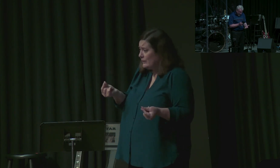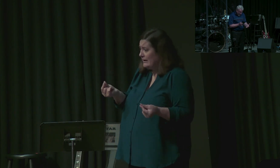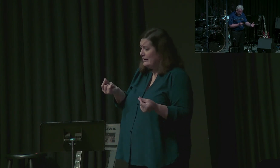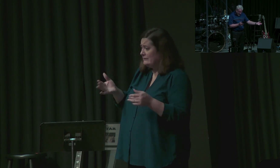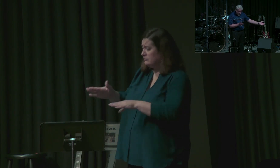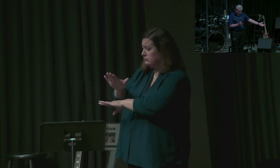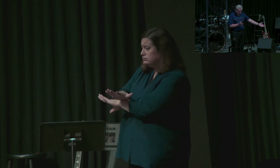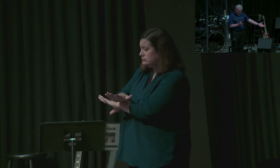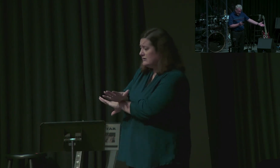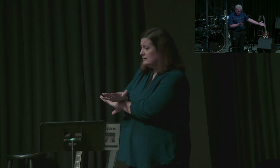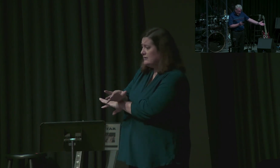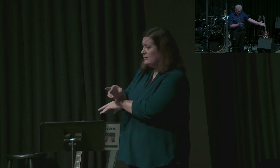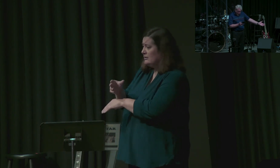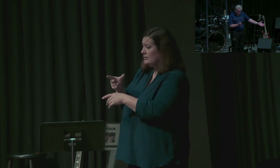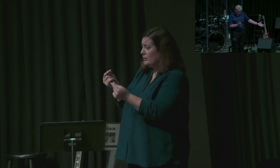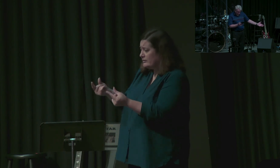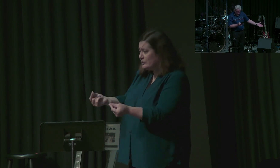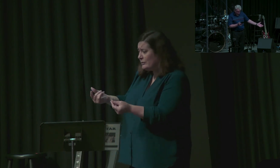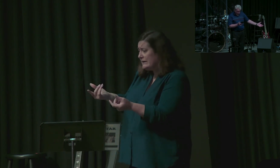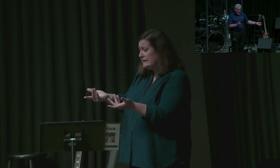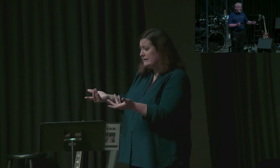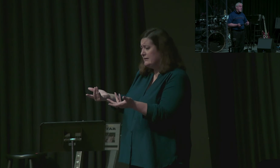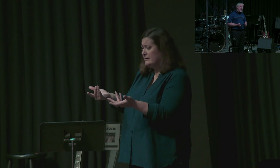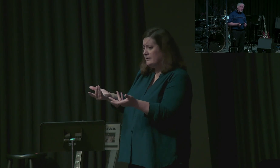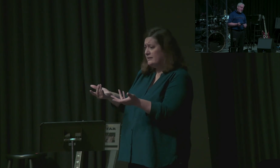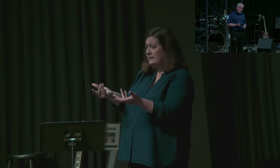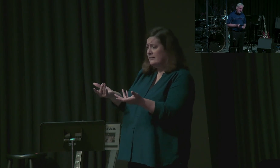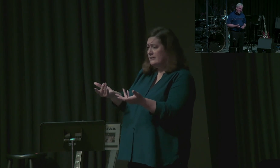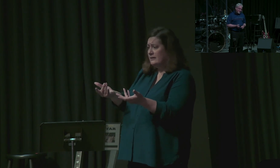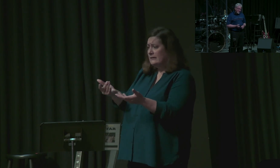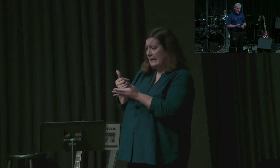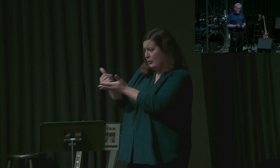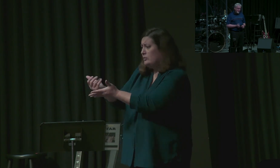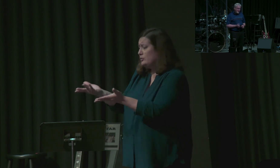are crossed and the right hand is on the wrong boy. Here, let me help you.